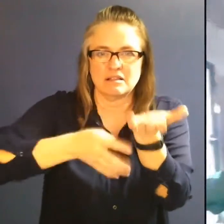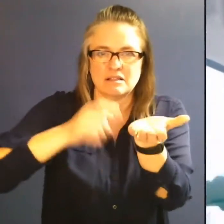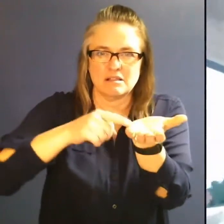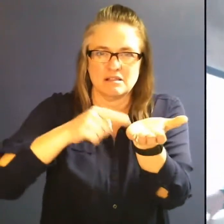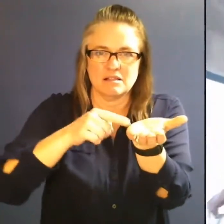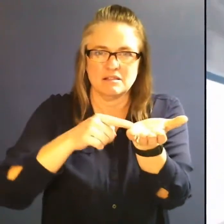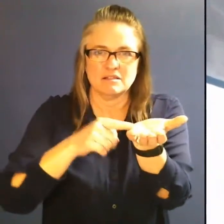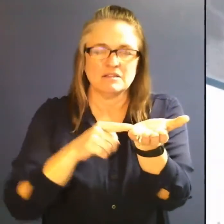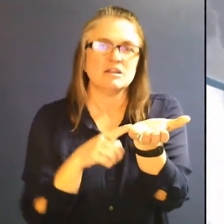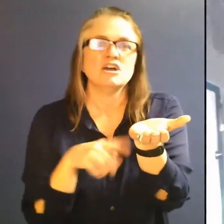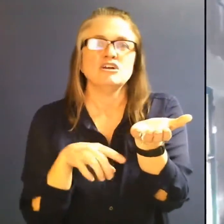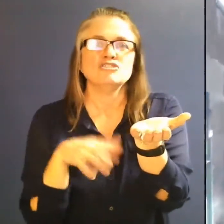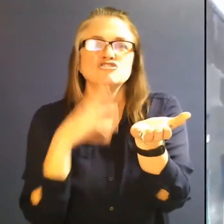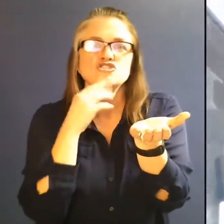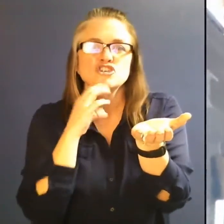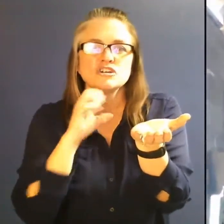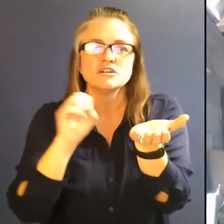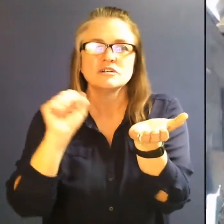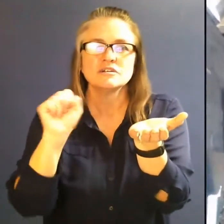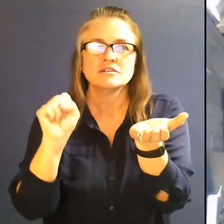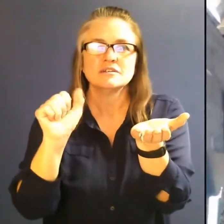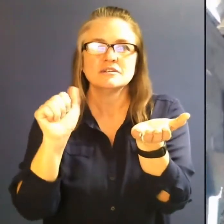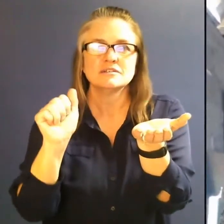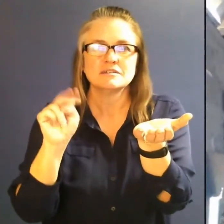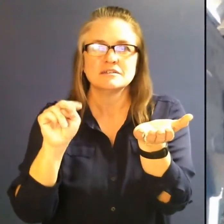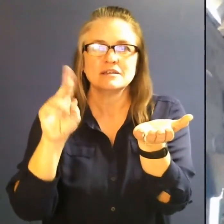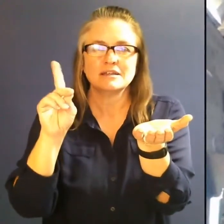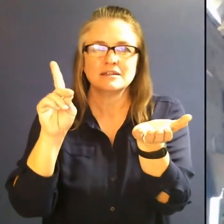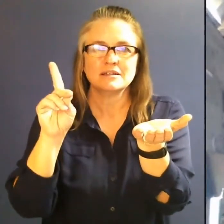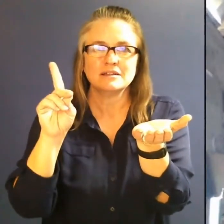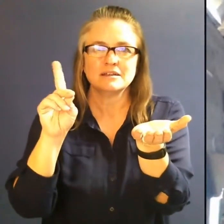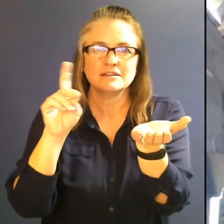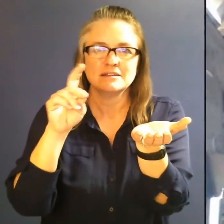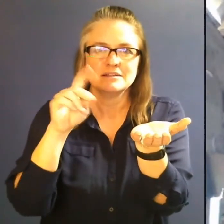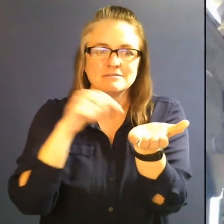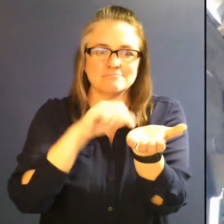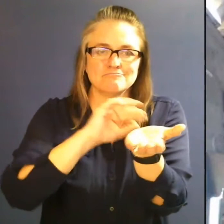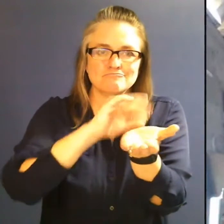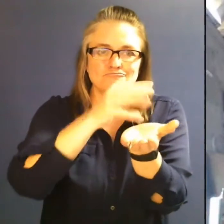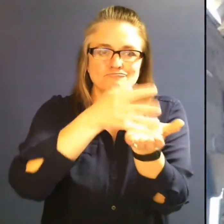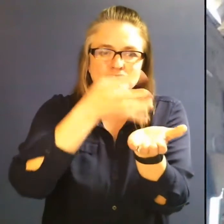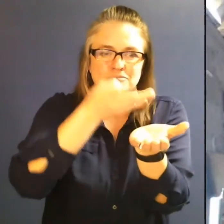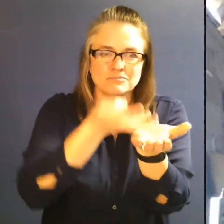sugar sand. And that's just some of the